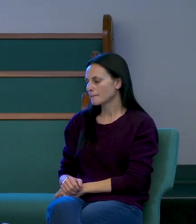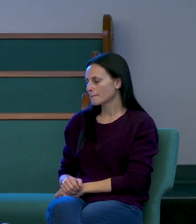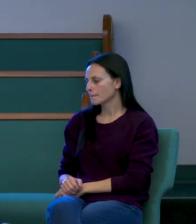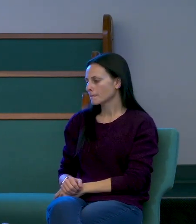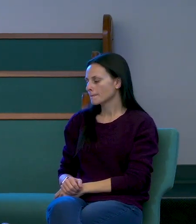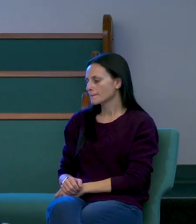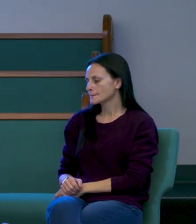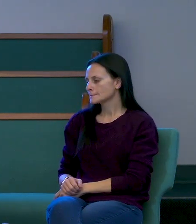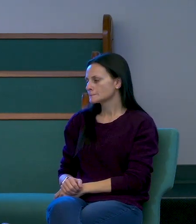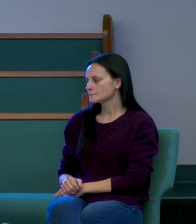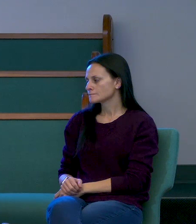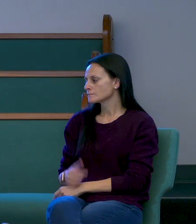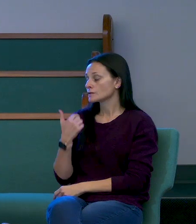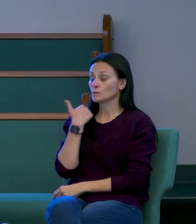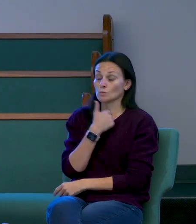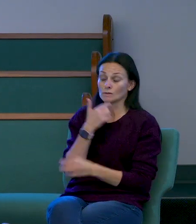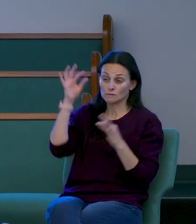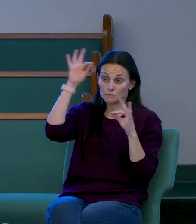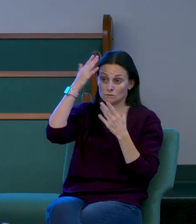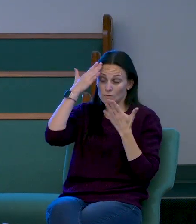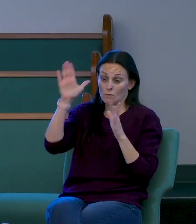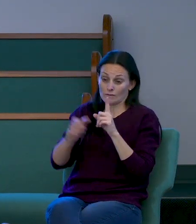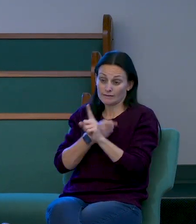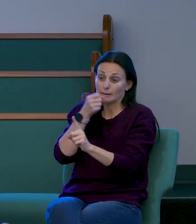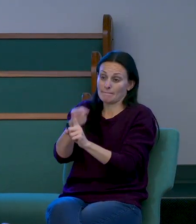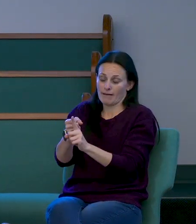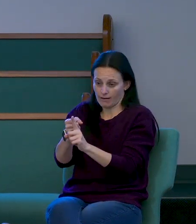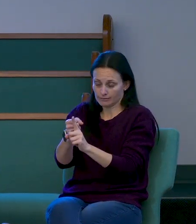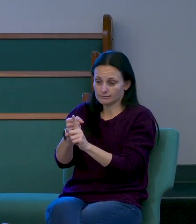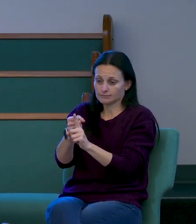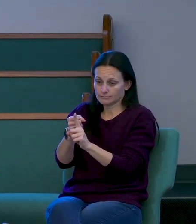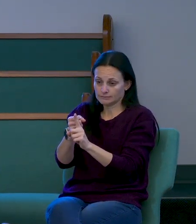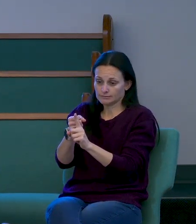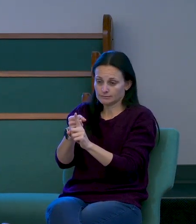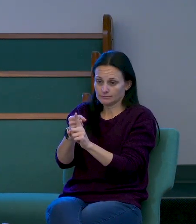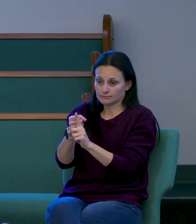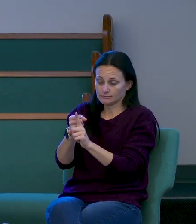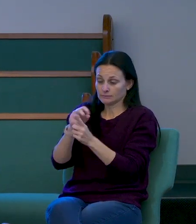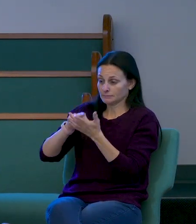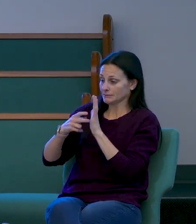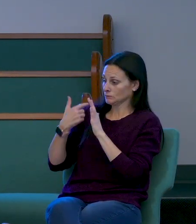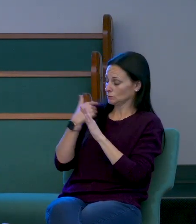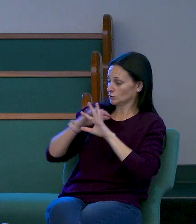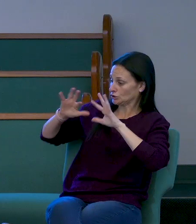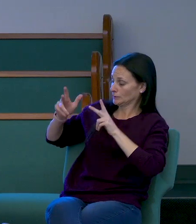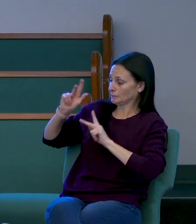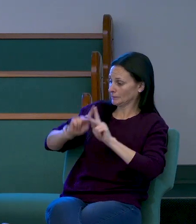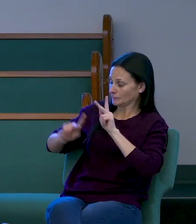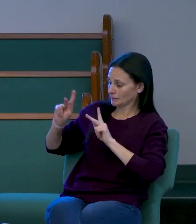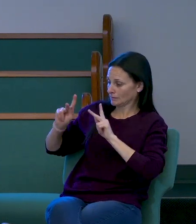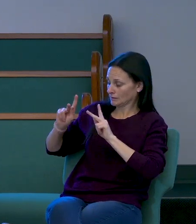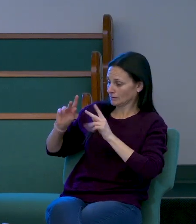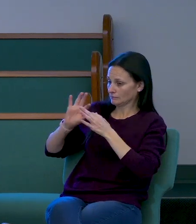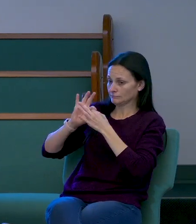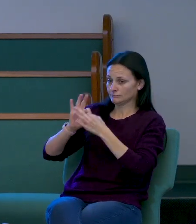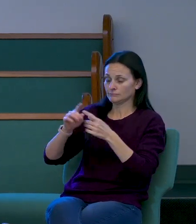I think we cannot know the impact to what it is to be a people relative to those